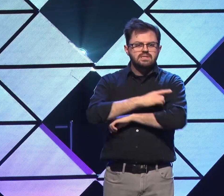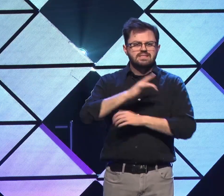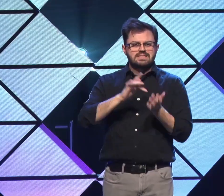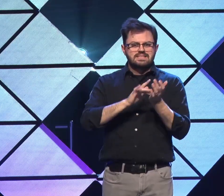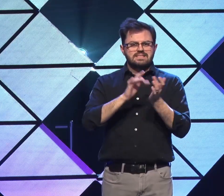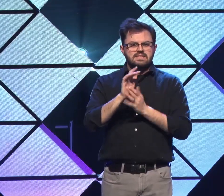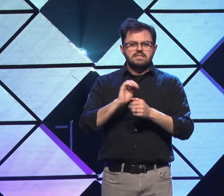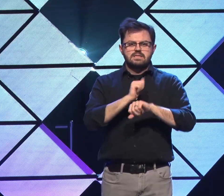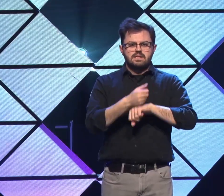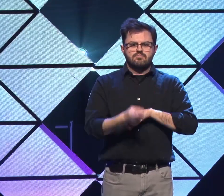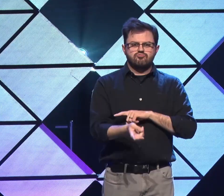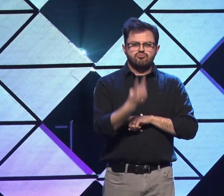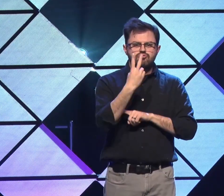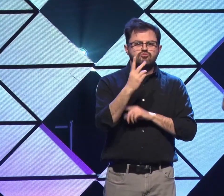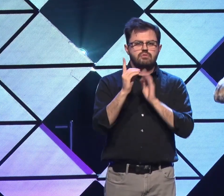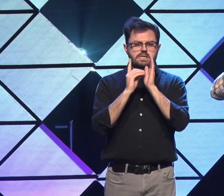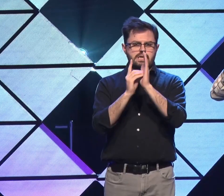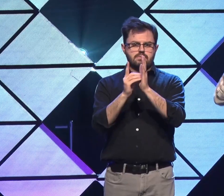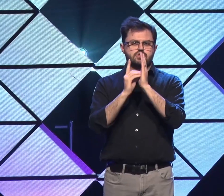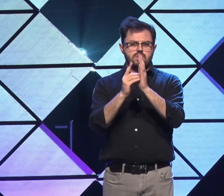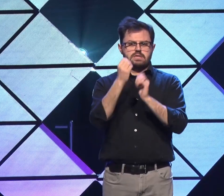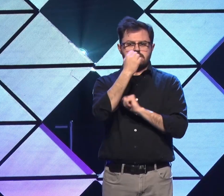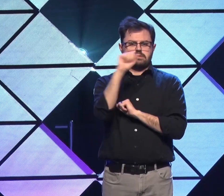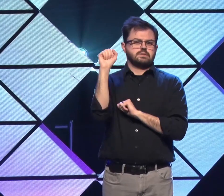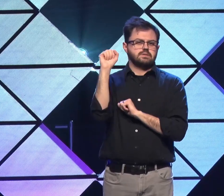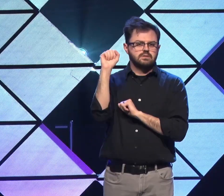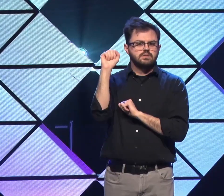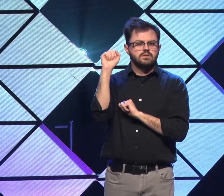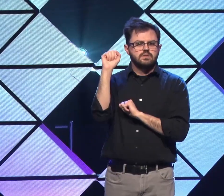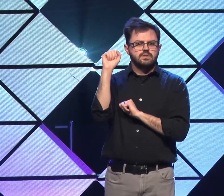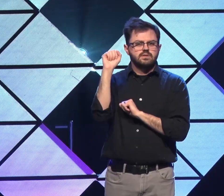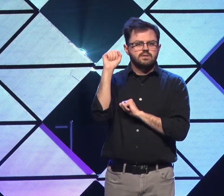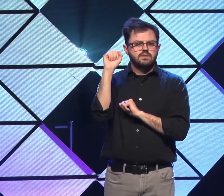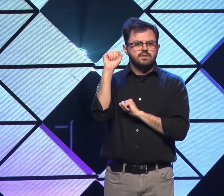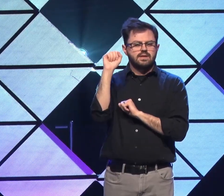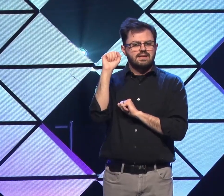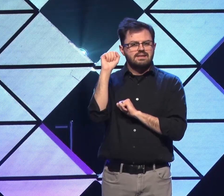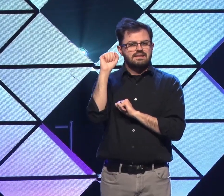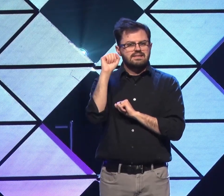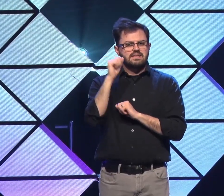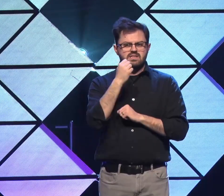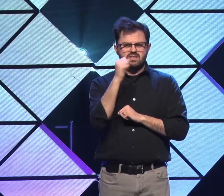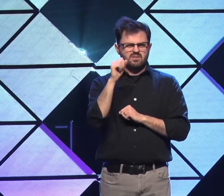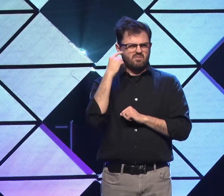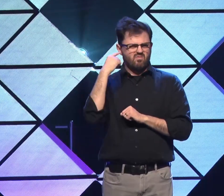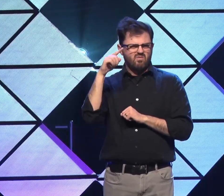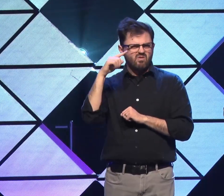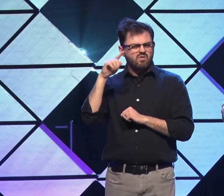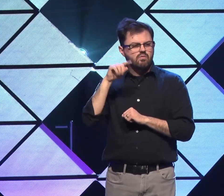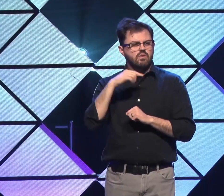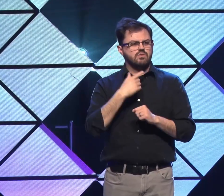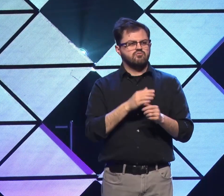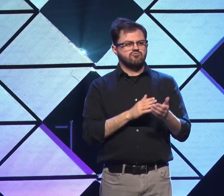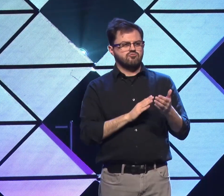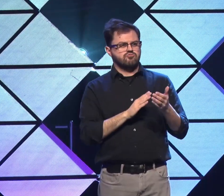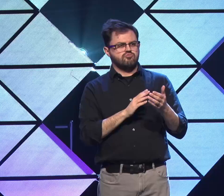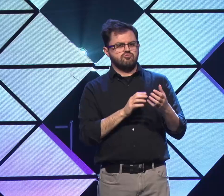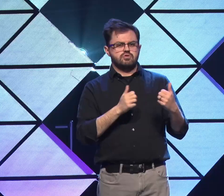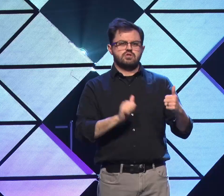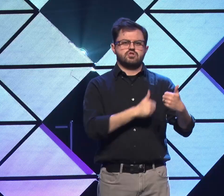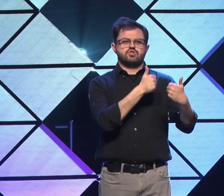nonviolent demonstrations. And they were targeted at power structures and authority that had become